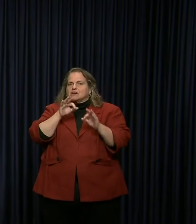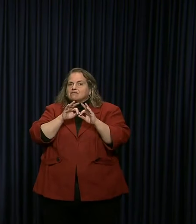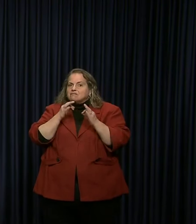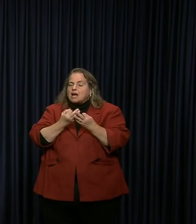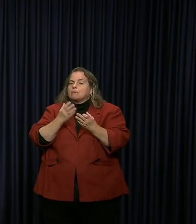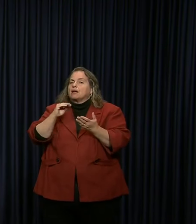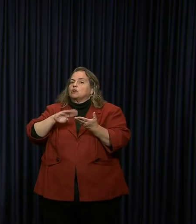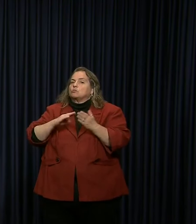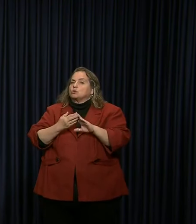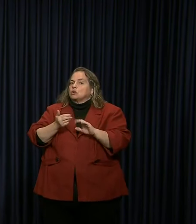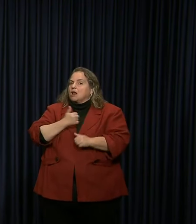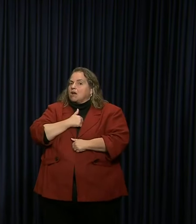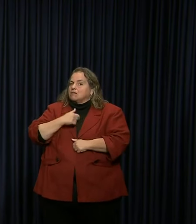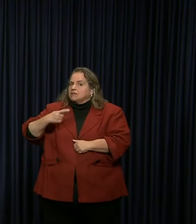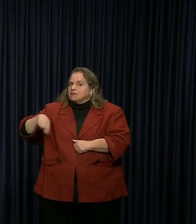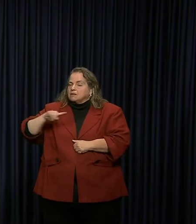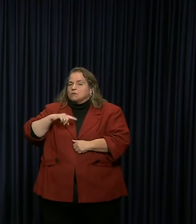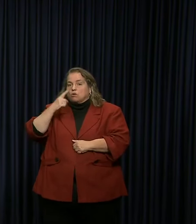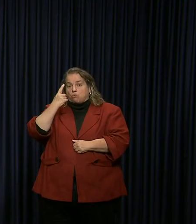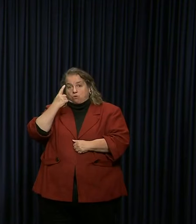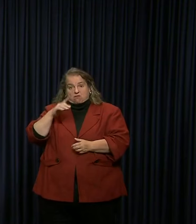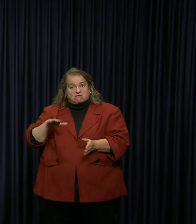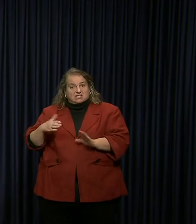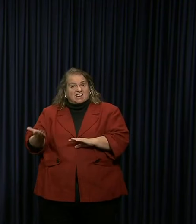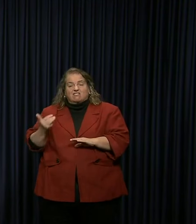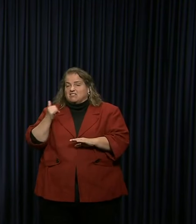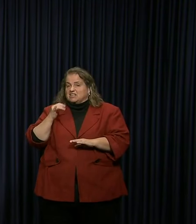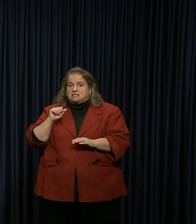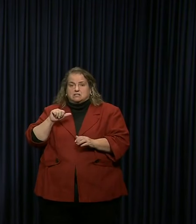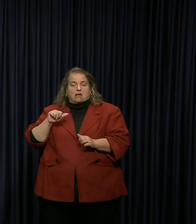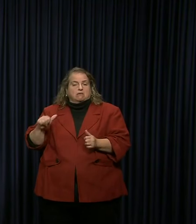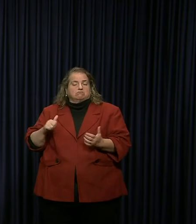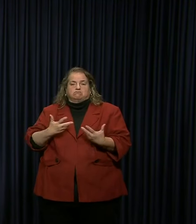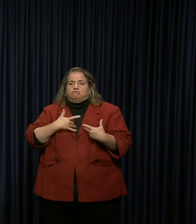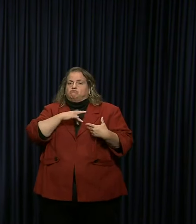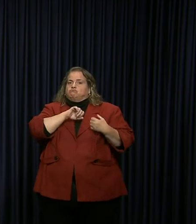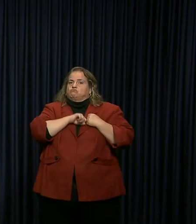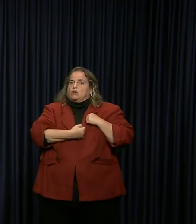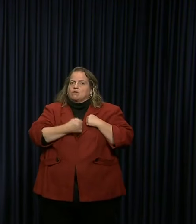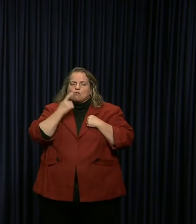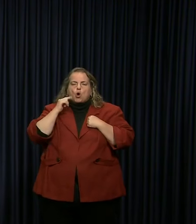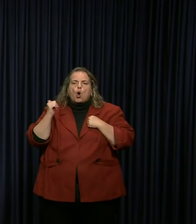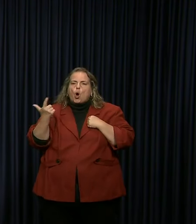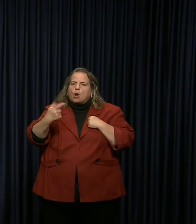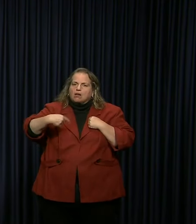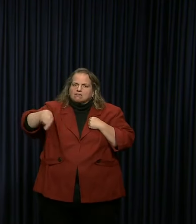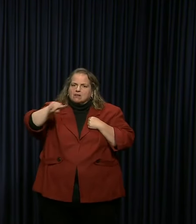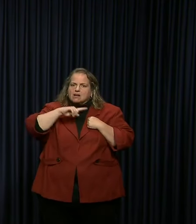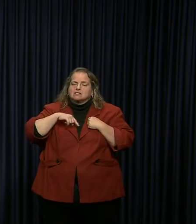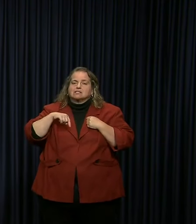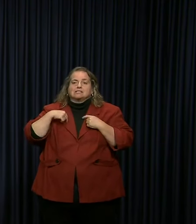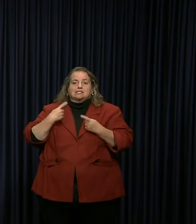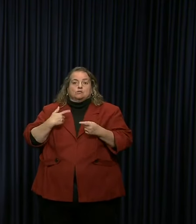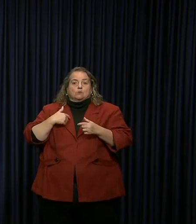love them. One loss is a loss to all of us. Since we passed 100 yesterday, we've been